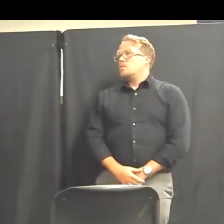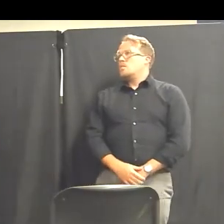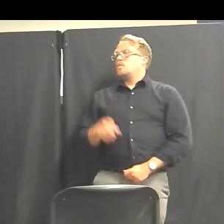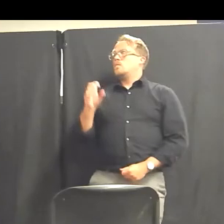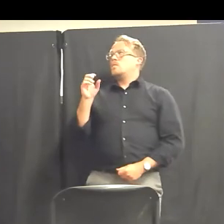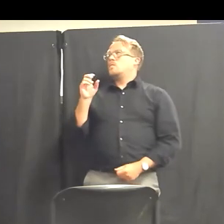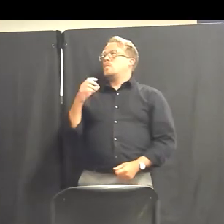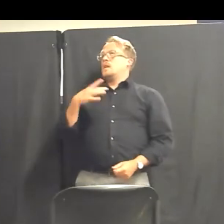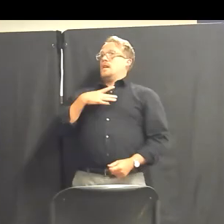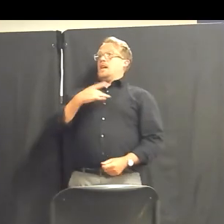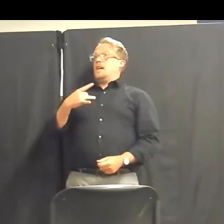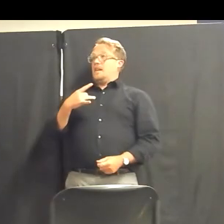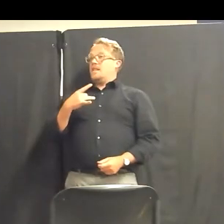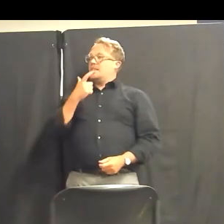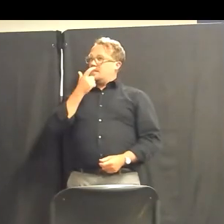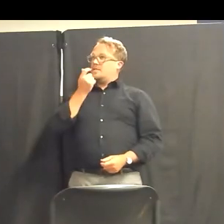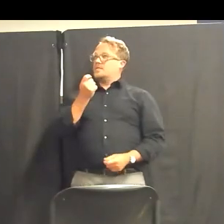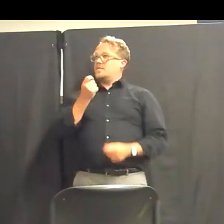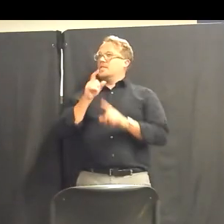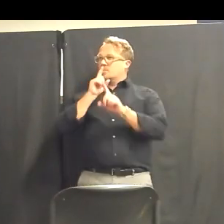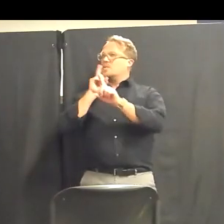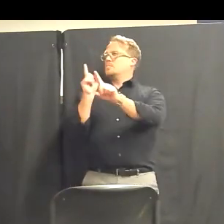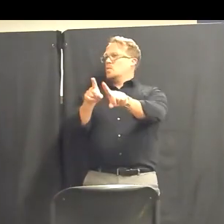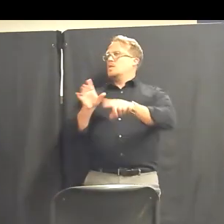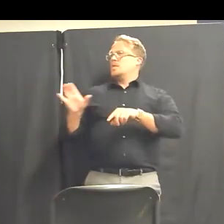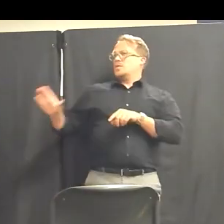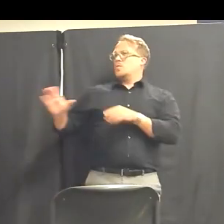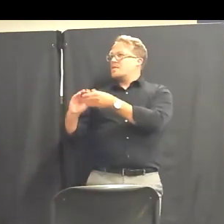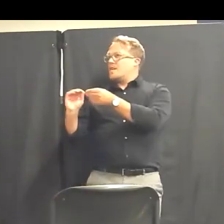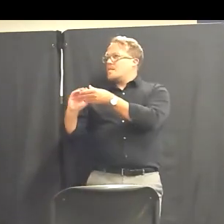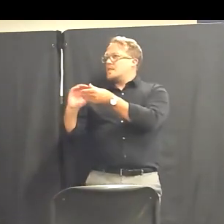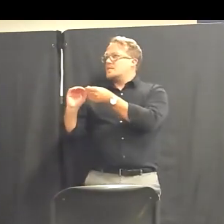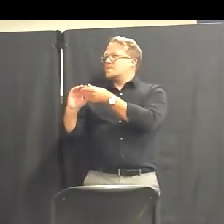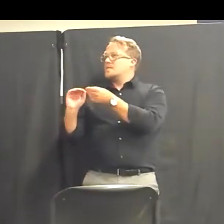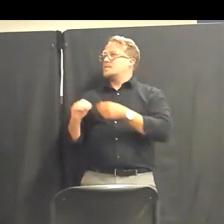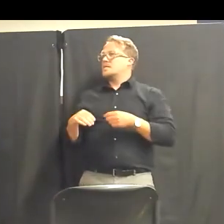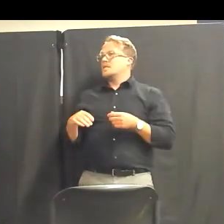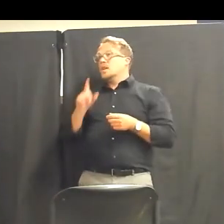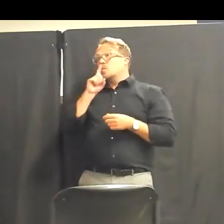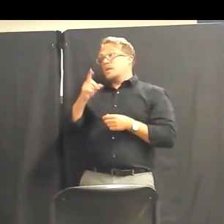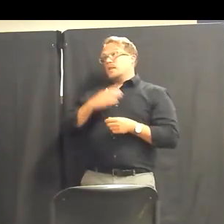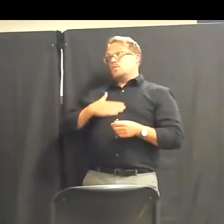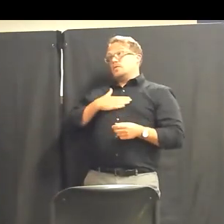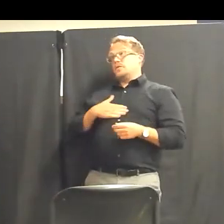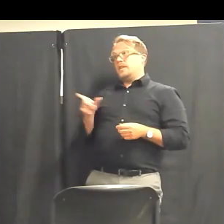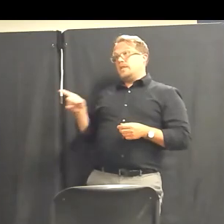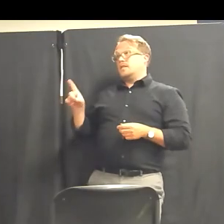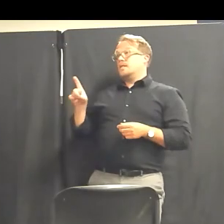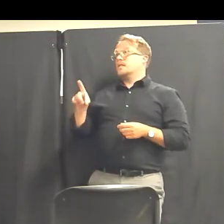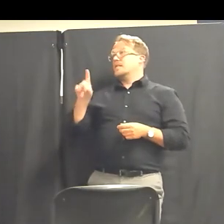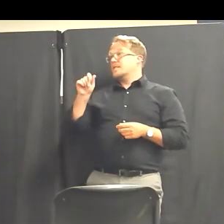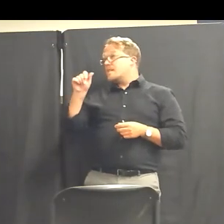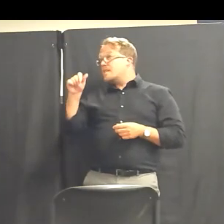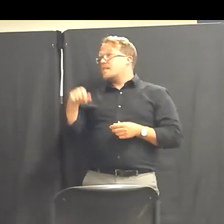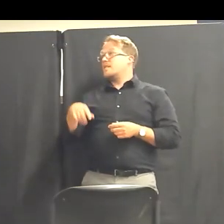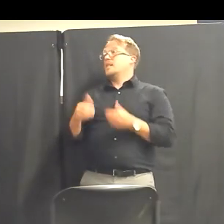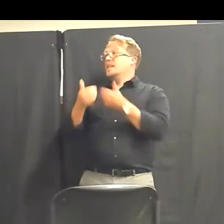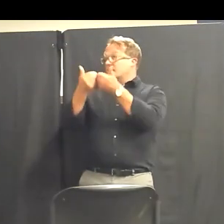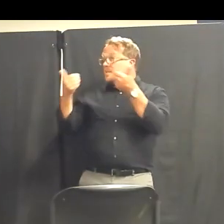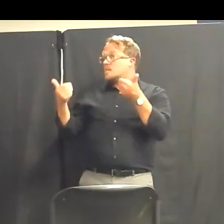Thank you. This is Andy. I would like to piggyback on her comment. I really appreciate